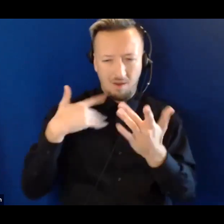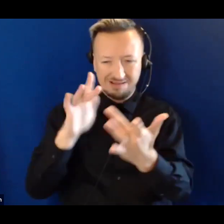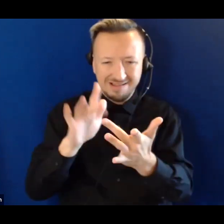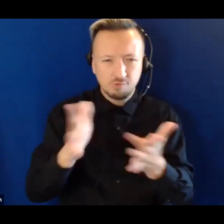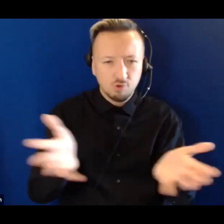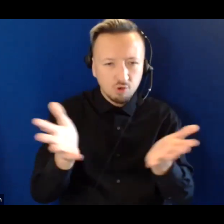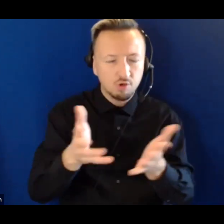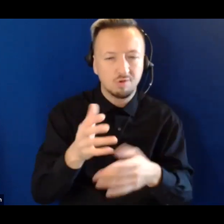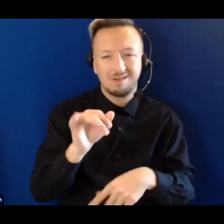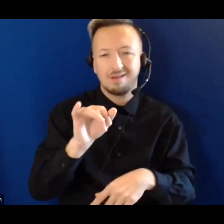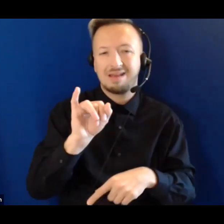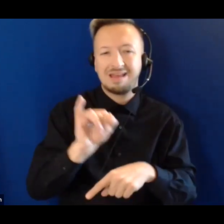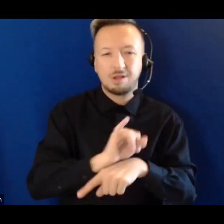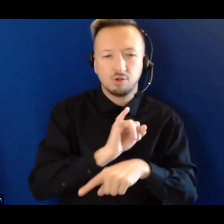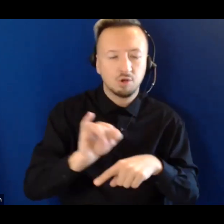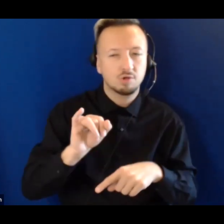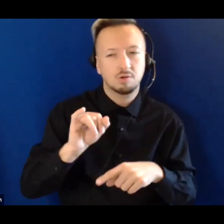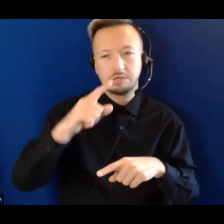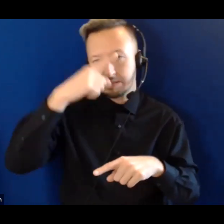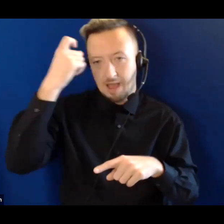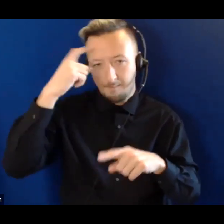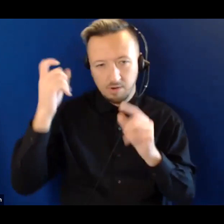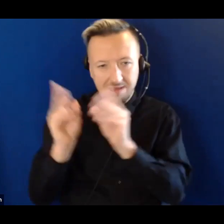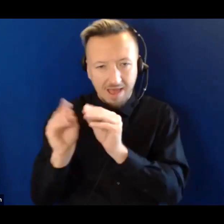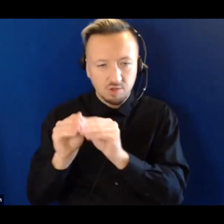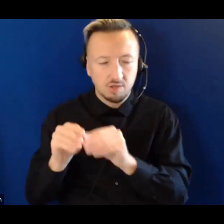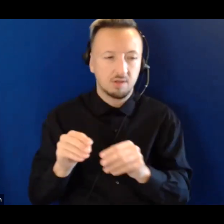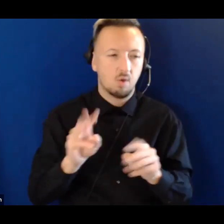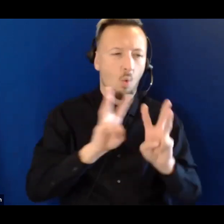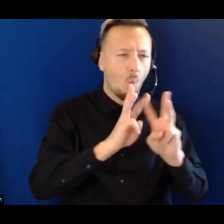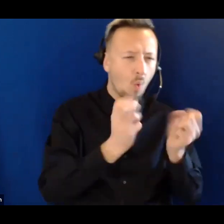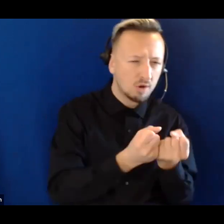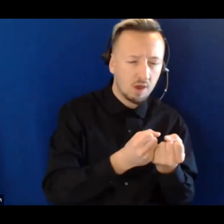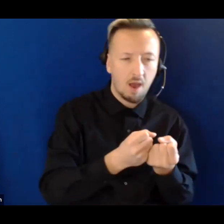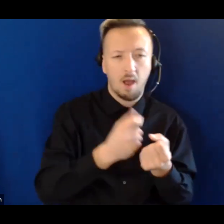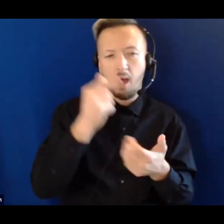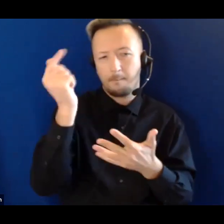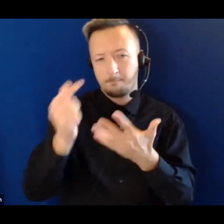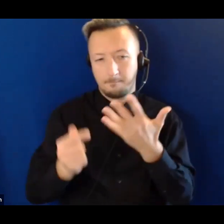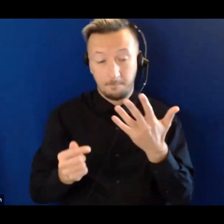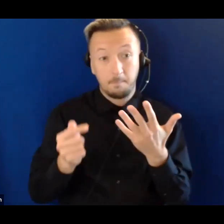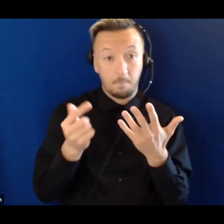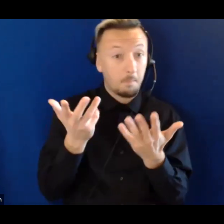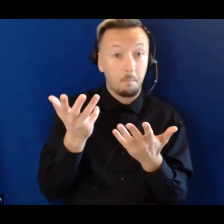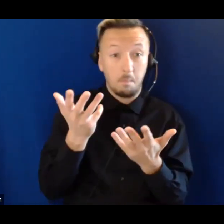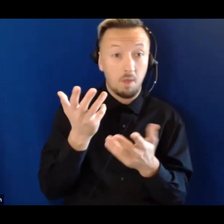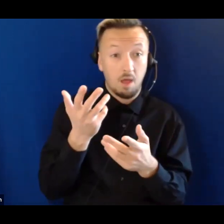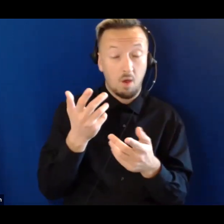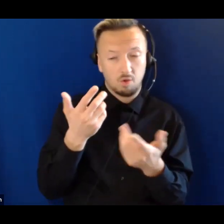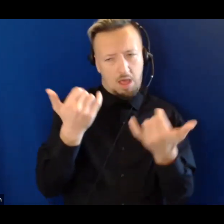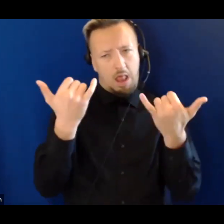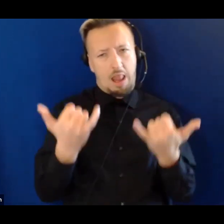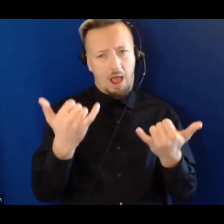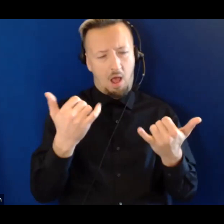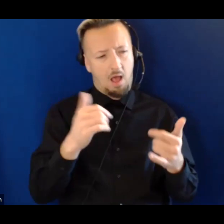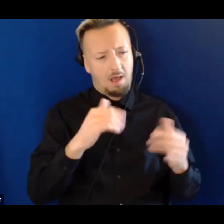summer sessions or workshops, anything like that definitely help. And even if that's like here's how we work